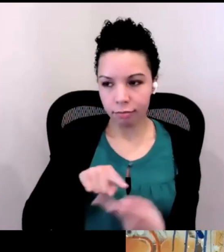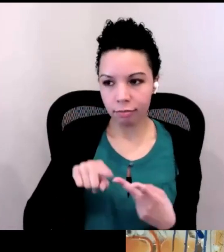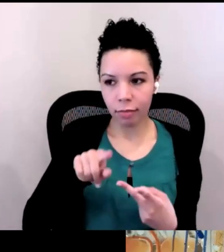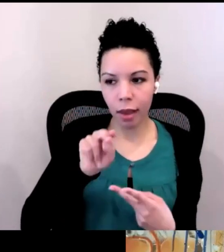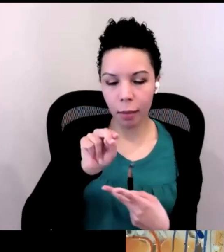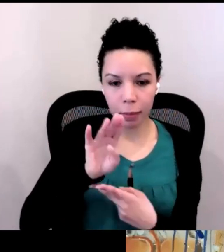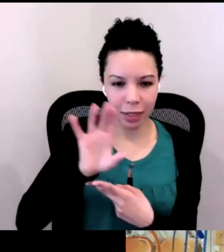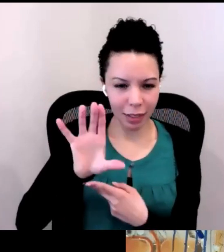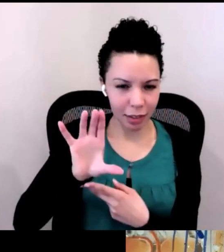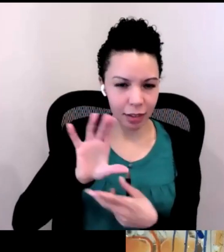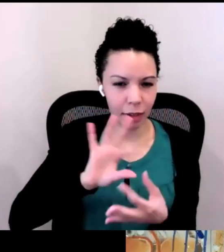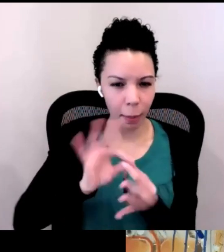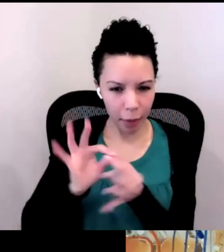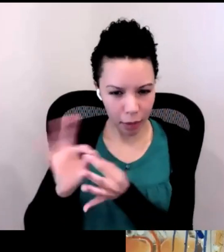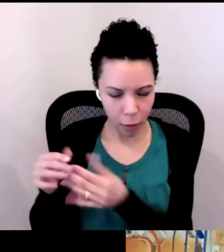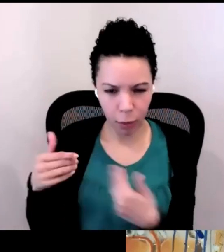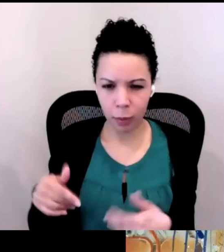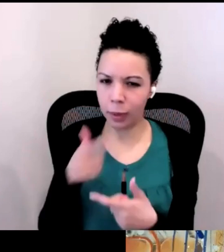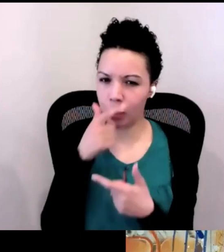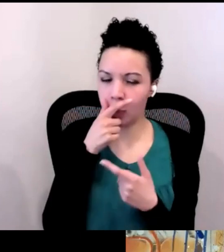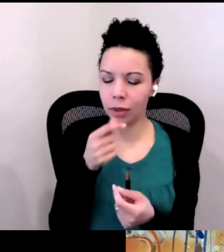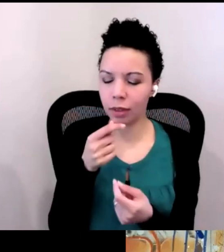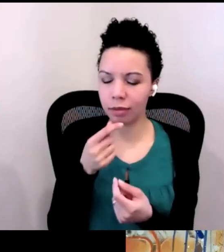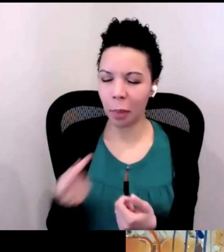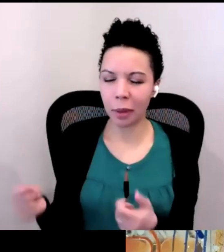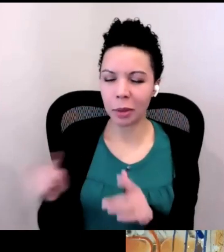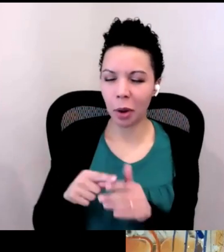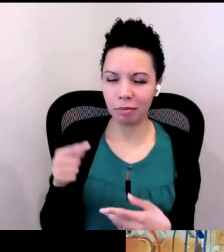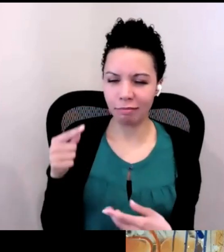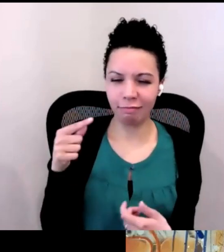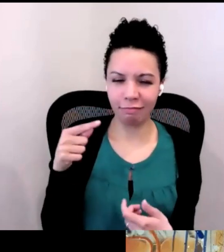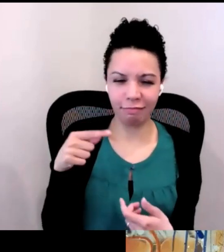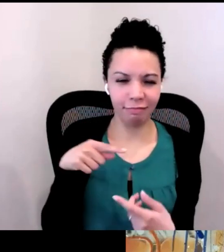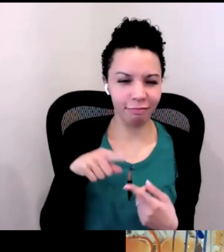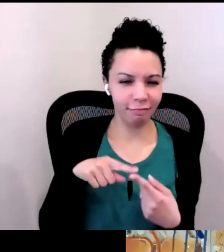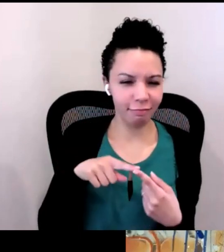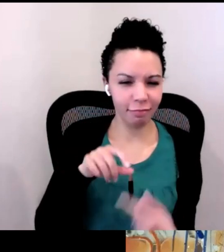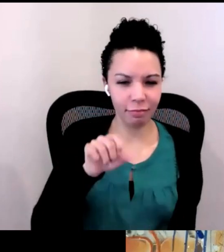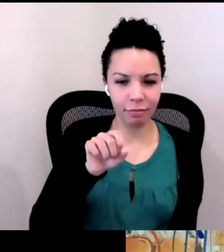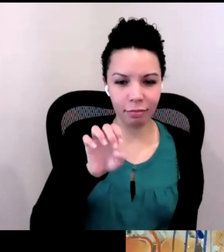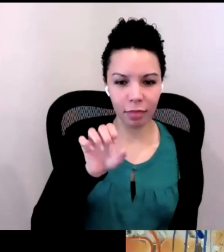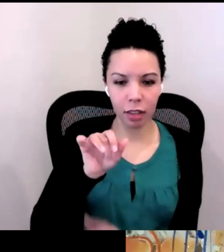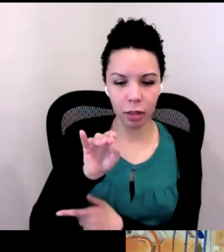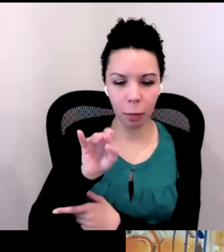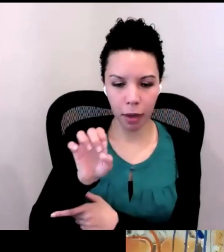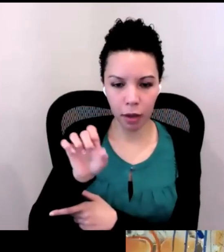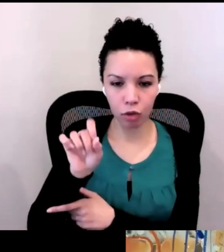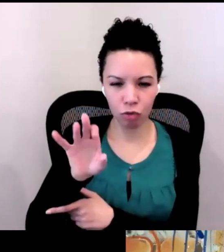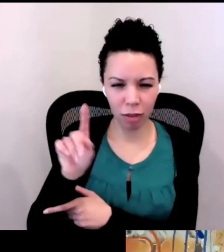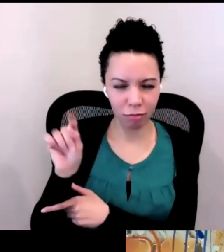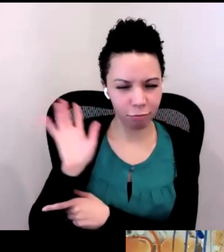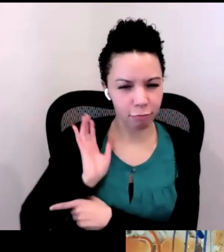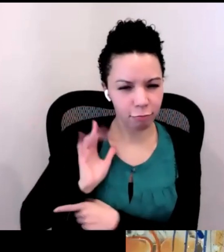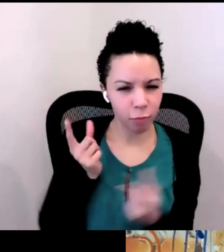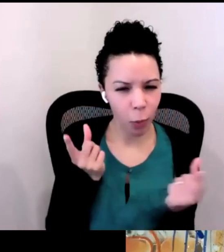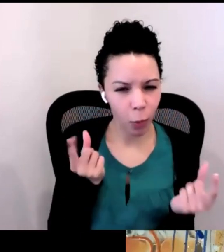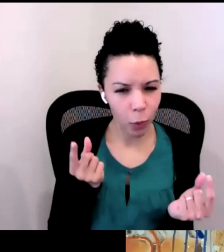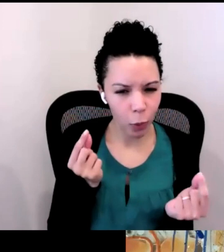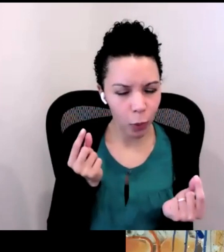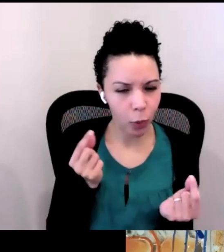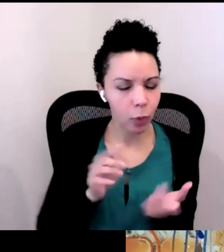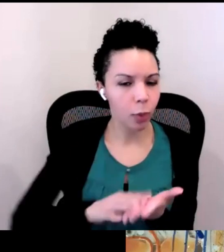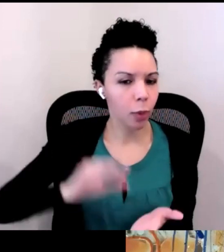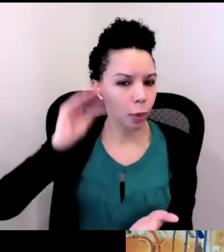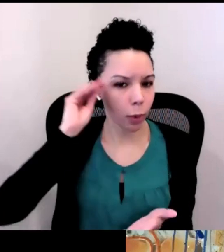brands. And tell me, let's start with Sesame Street. Let's just go there for a second. What did you do with Sesame Street? What did you learn there